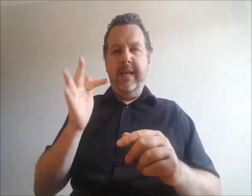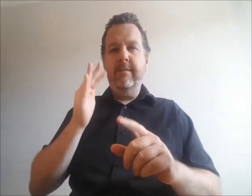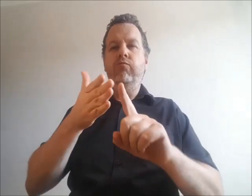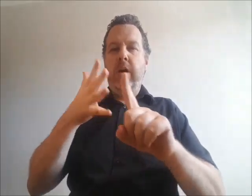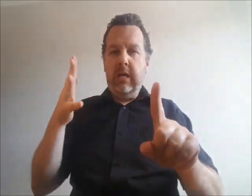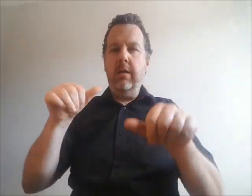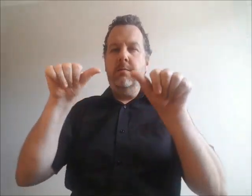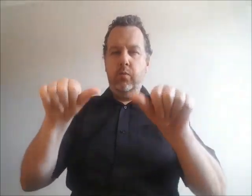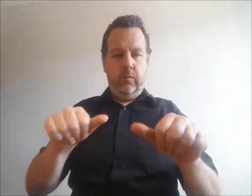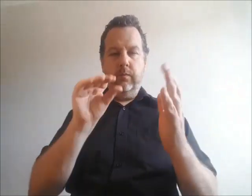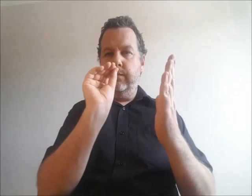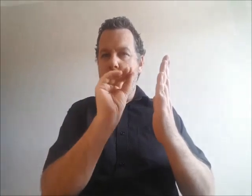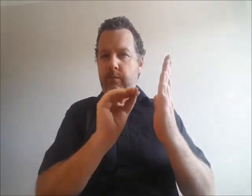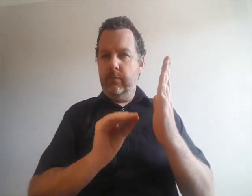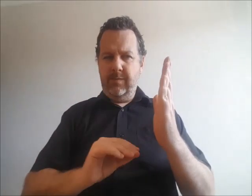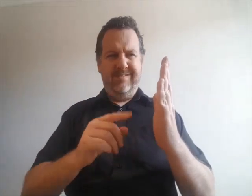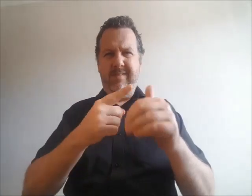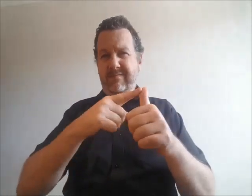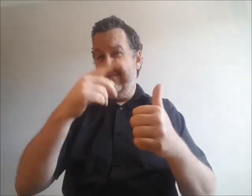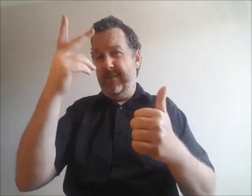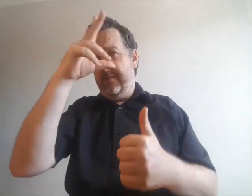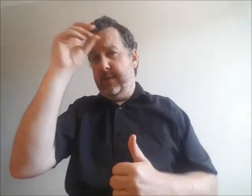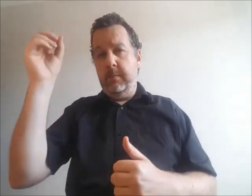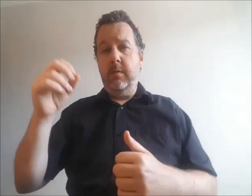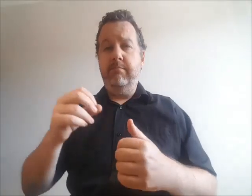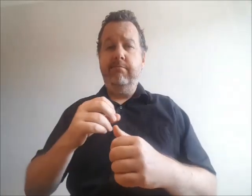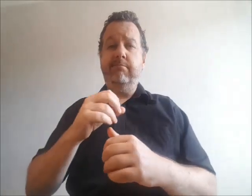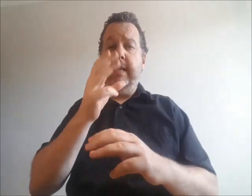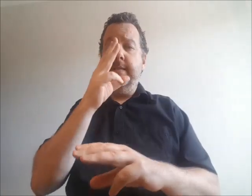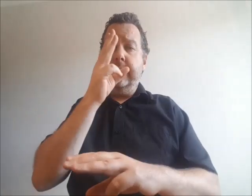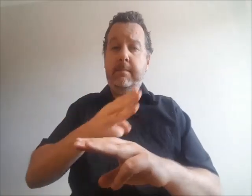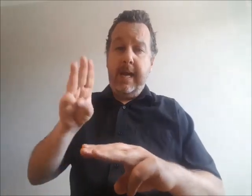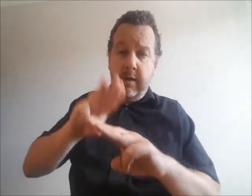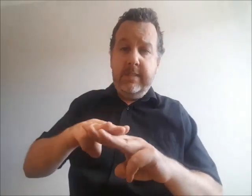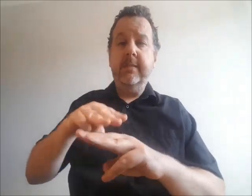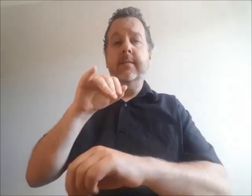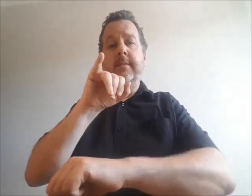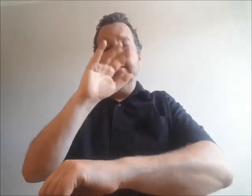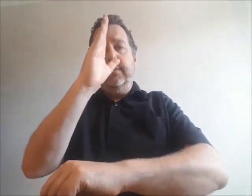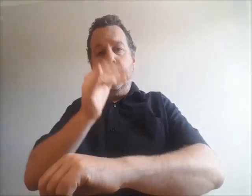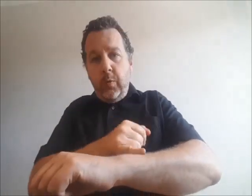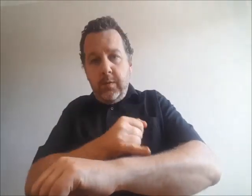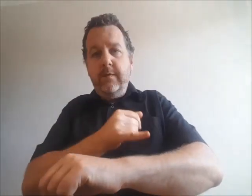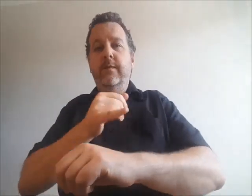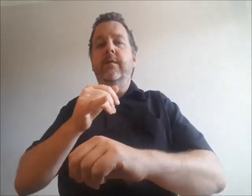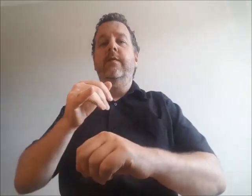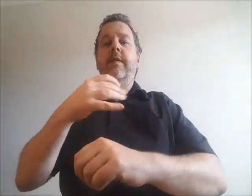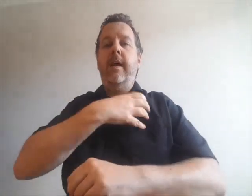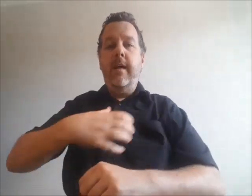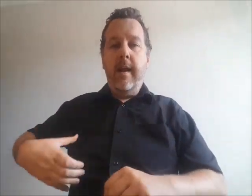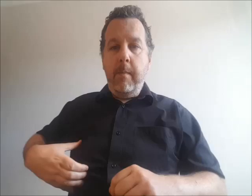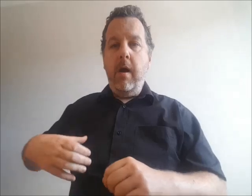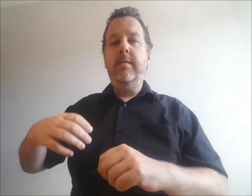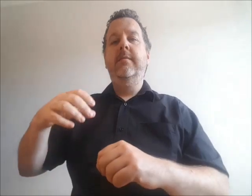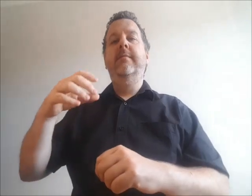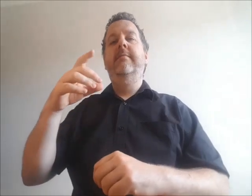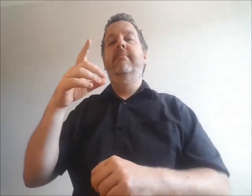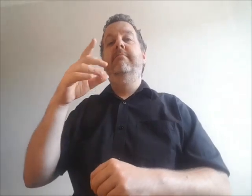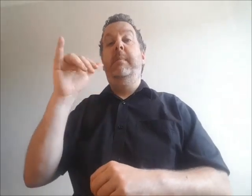you were recognised, if that was approved, you could then use that funding for that purpose. So St Mary's, St Joseph's, Claremont, at a